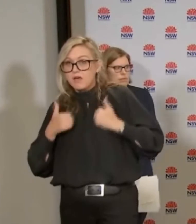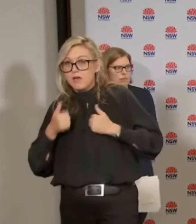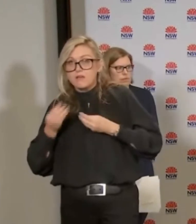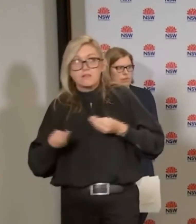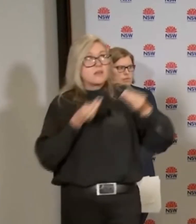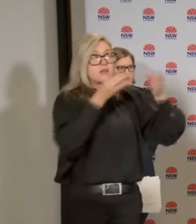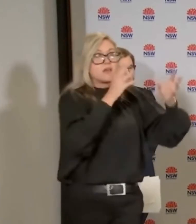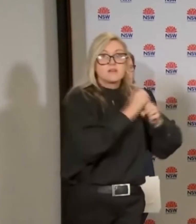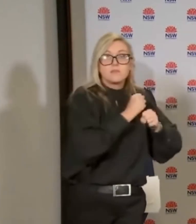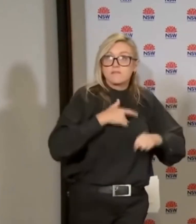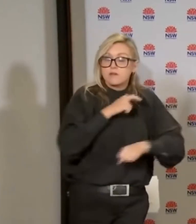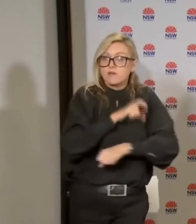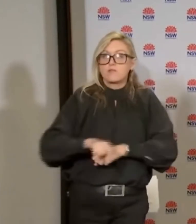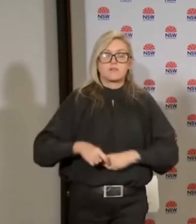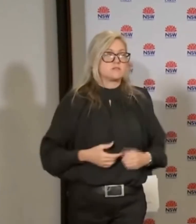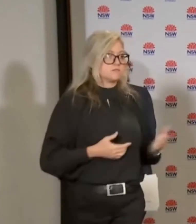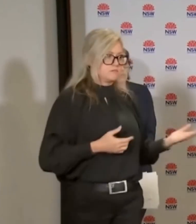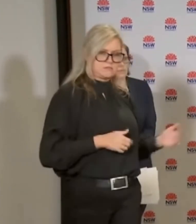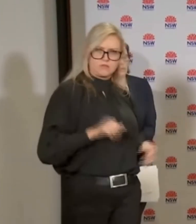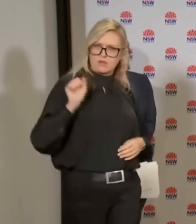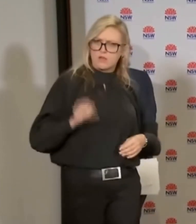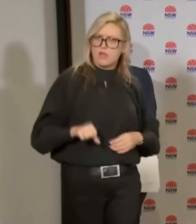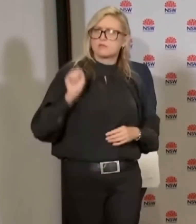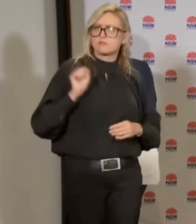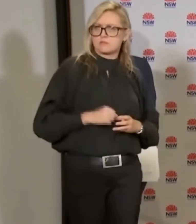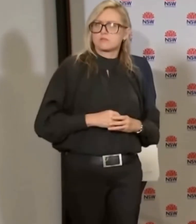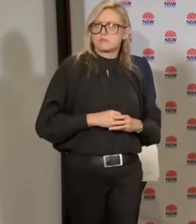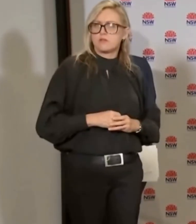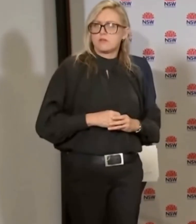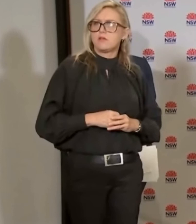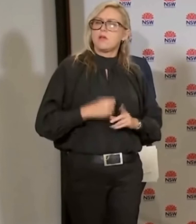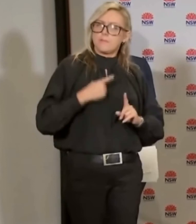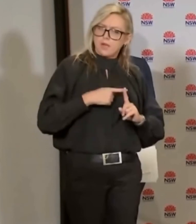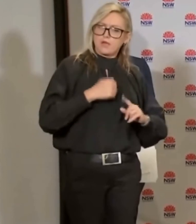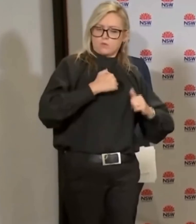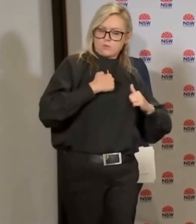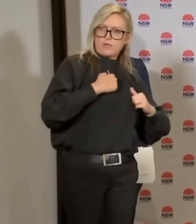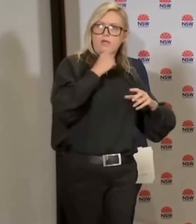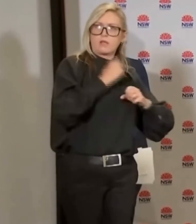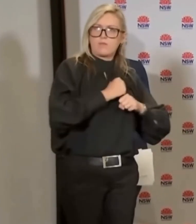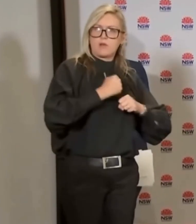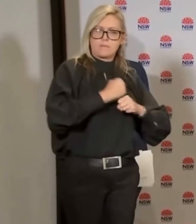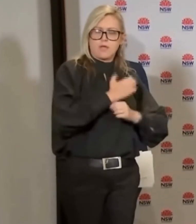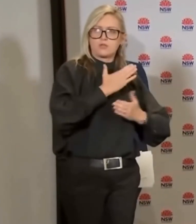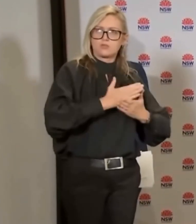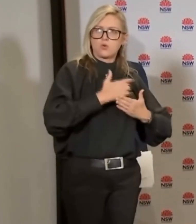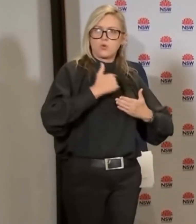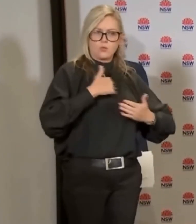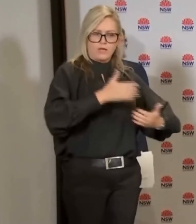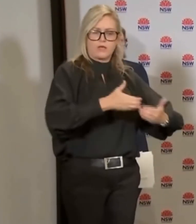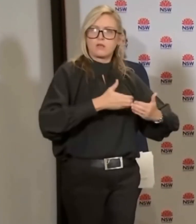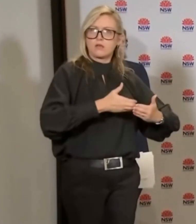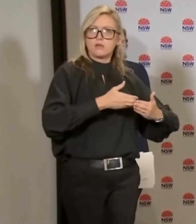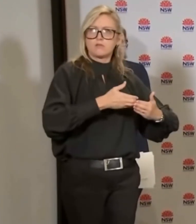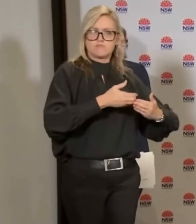Firstly, absolutely, but we also need to make sure that we're doing everything we can as governments to ensure we have plans